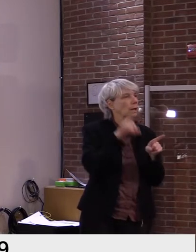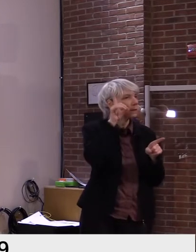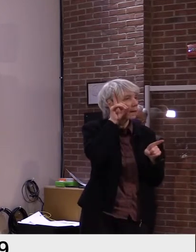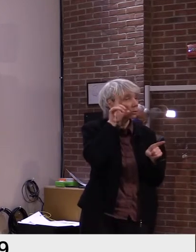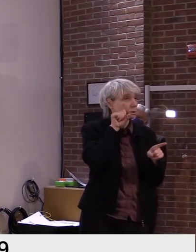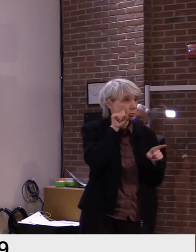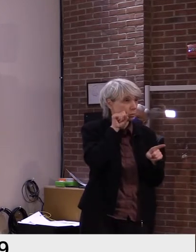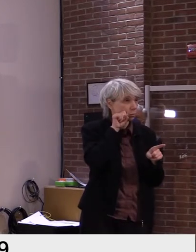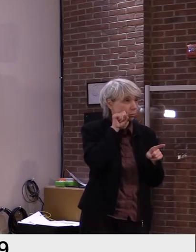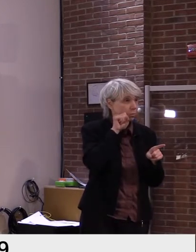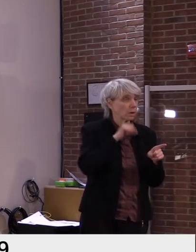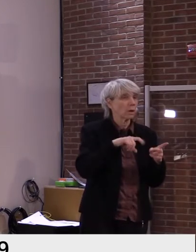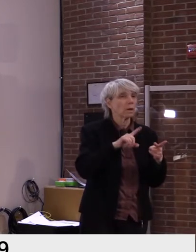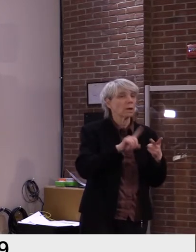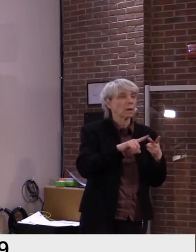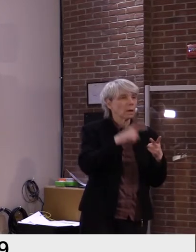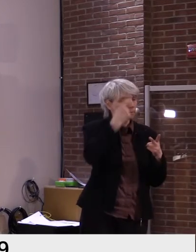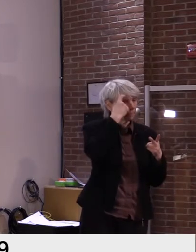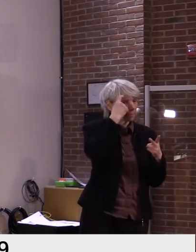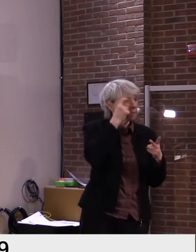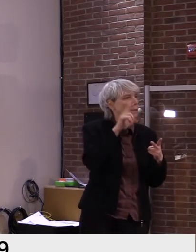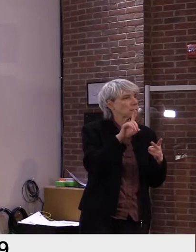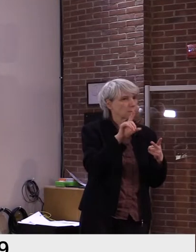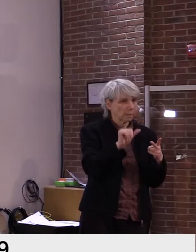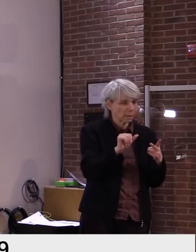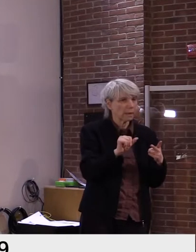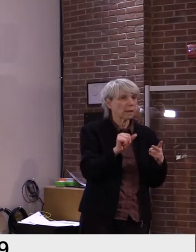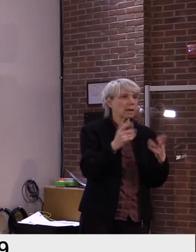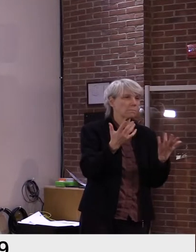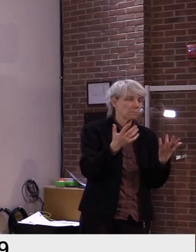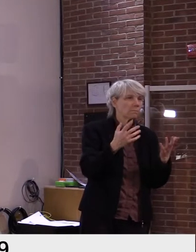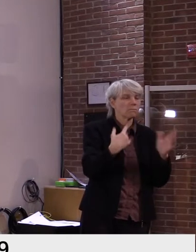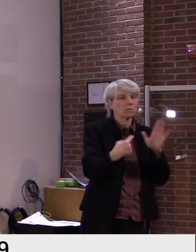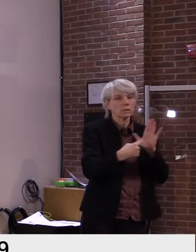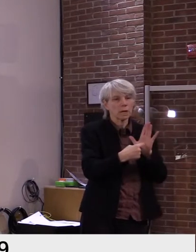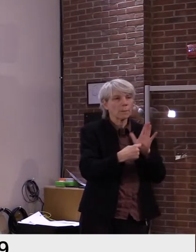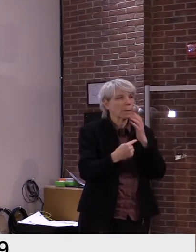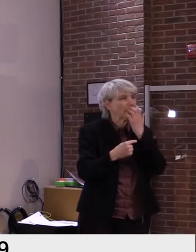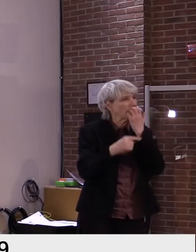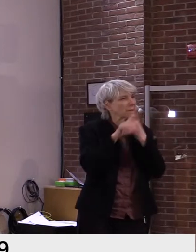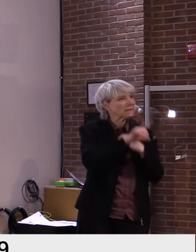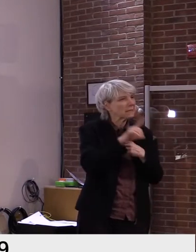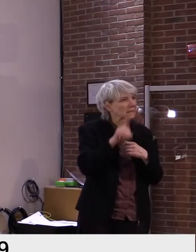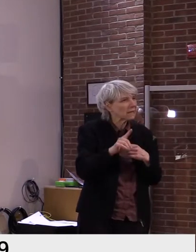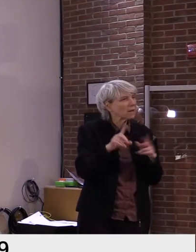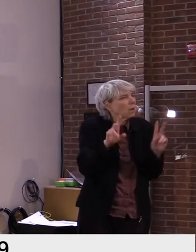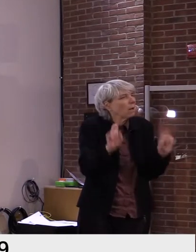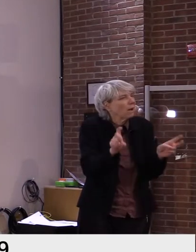syndrome, intellectual disabilities, meaning a lower IQ,